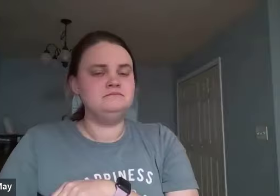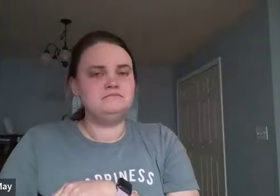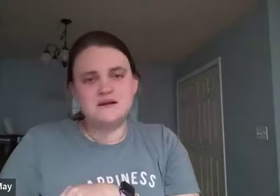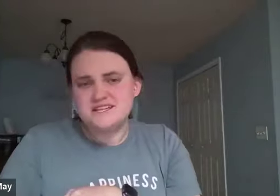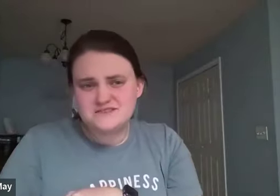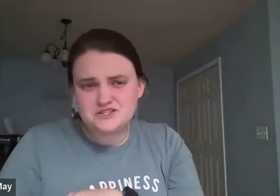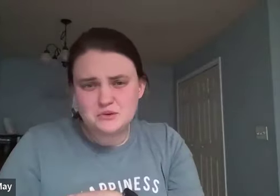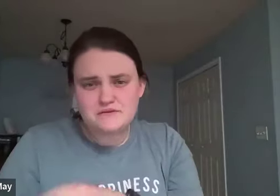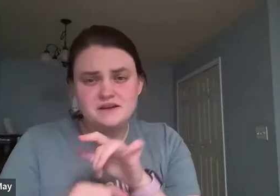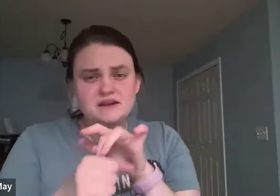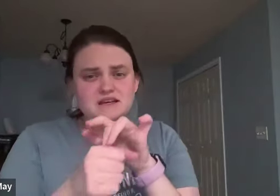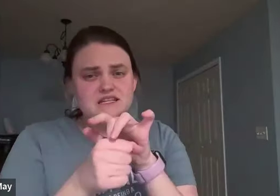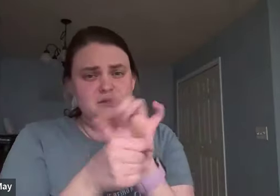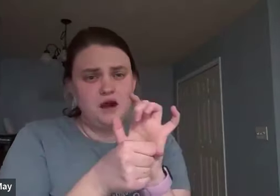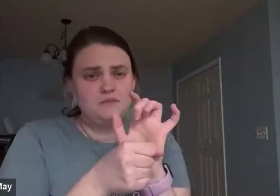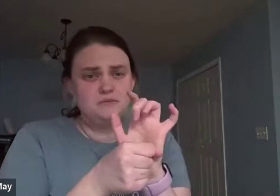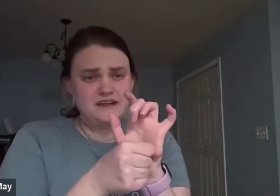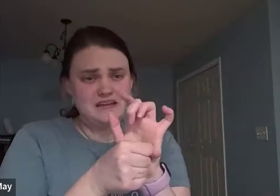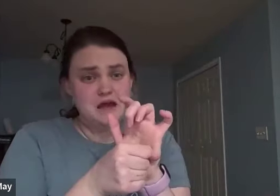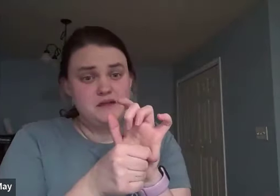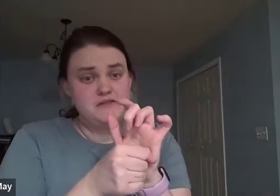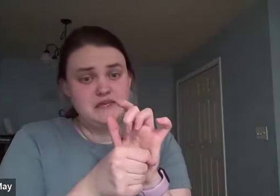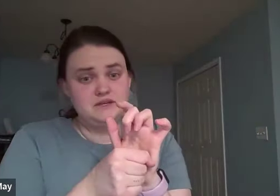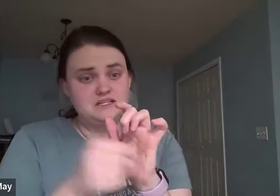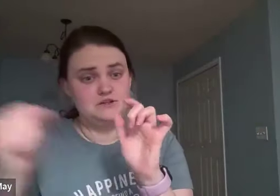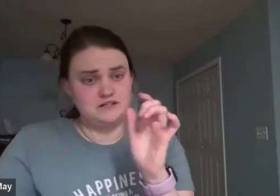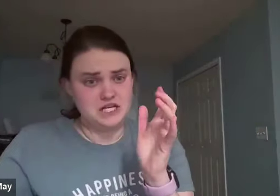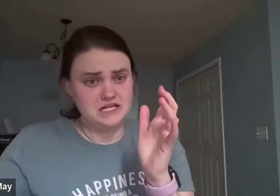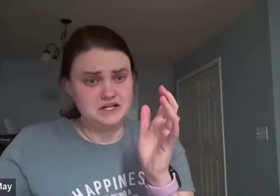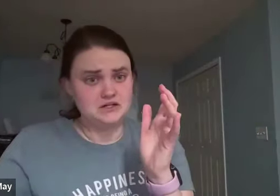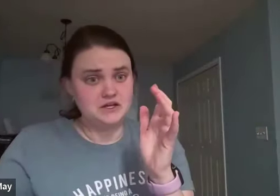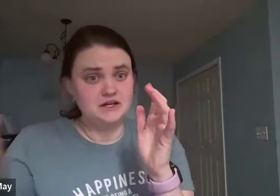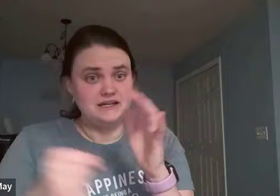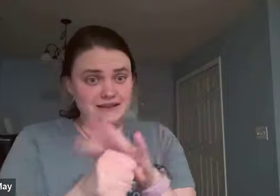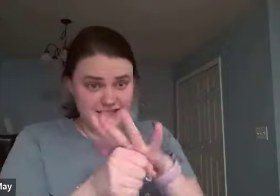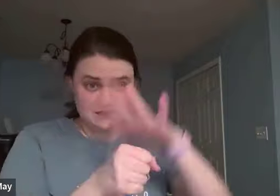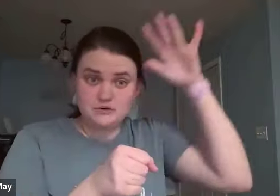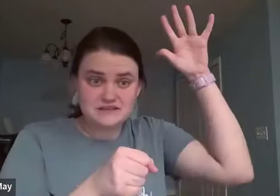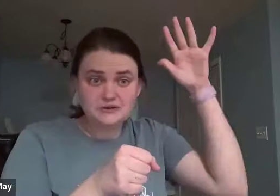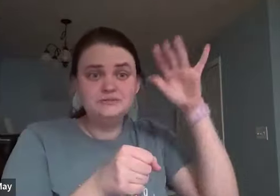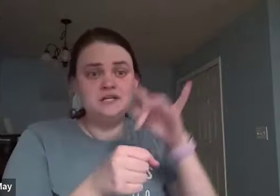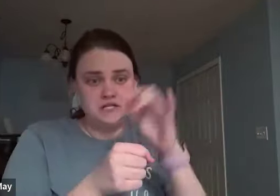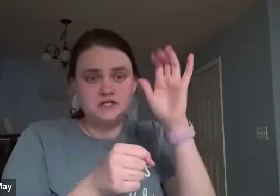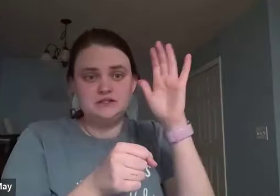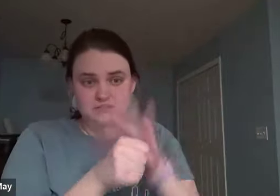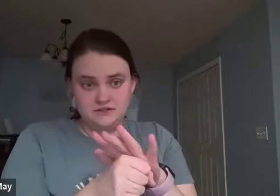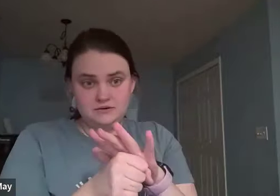My best visual of it is thinking you pop and open that tab, and then because you had shaken it earlier, it like explodes a little. Soda.